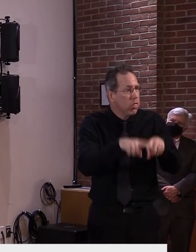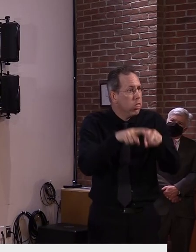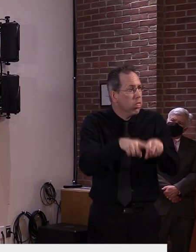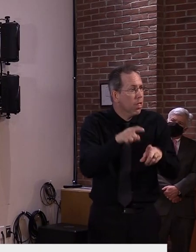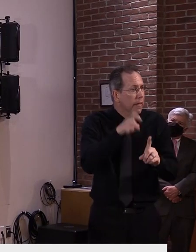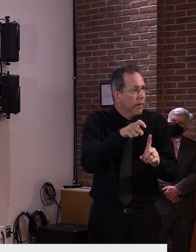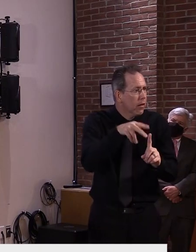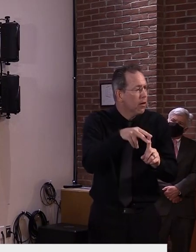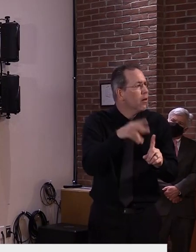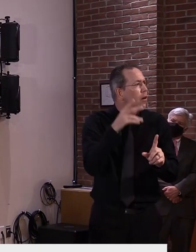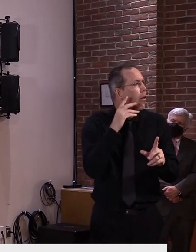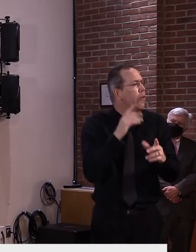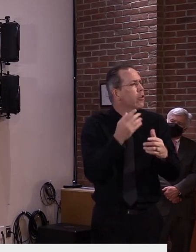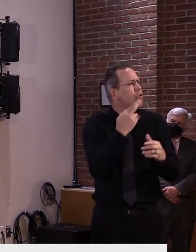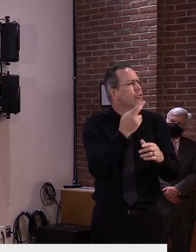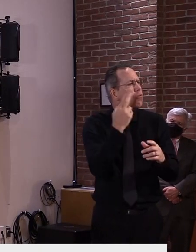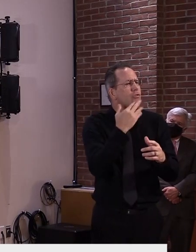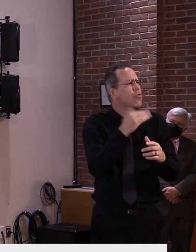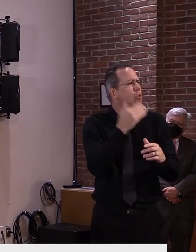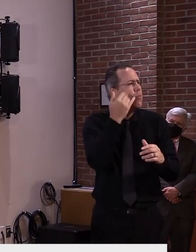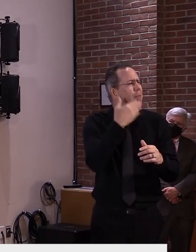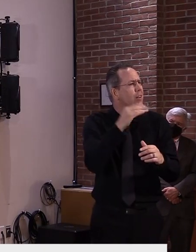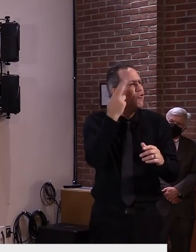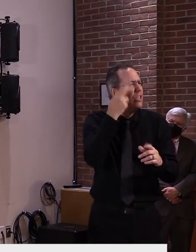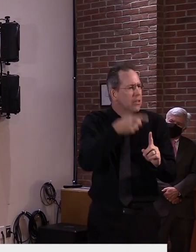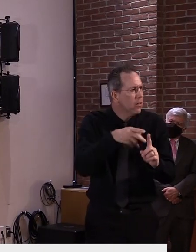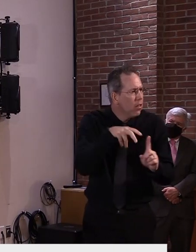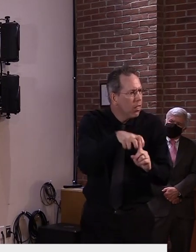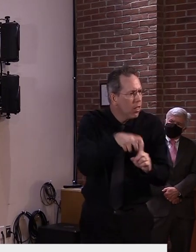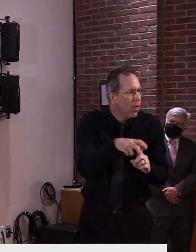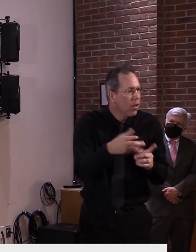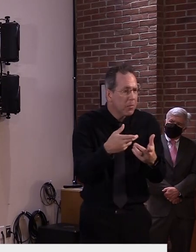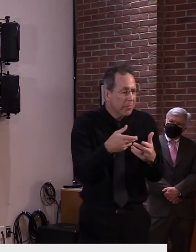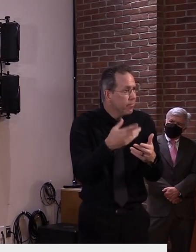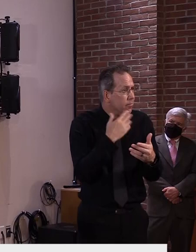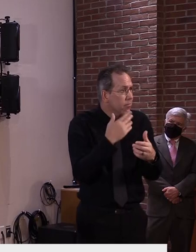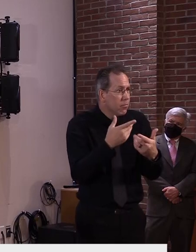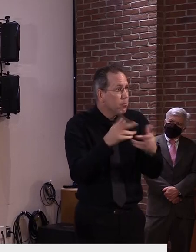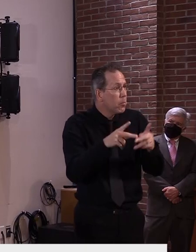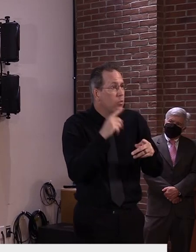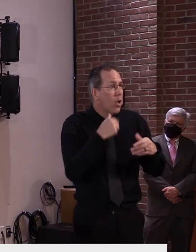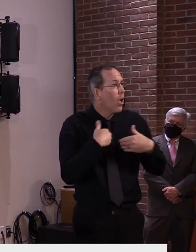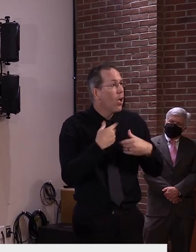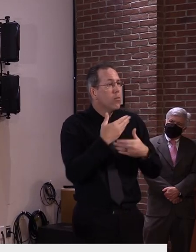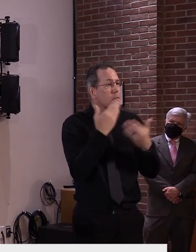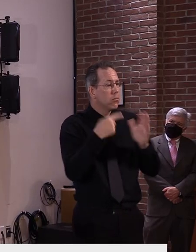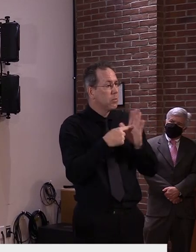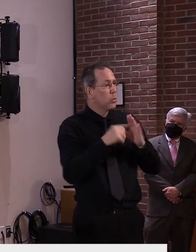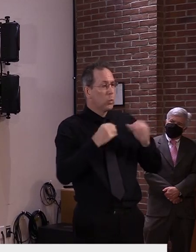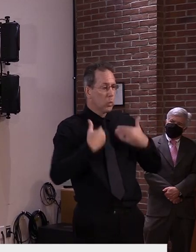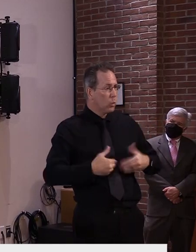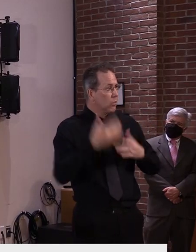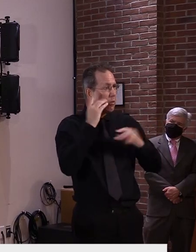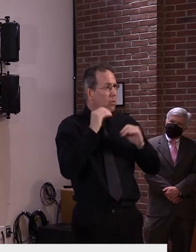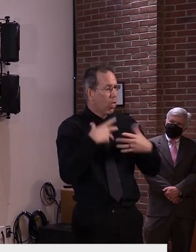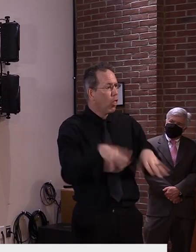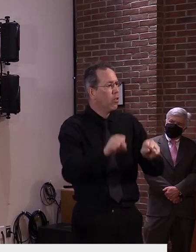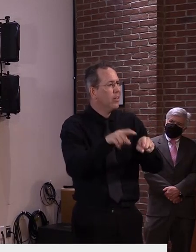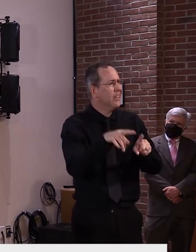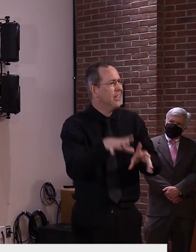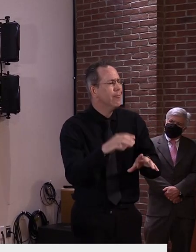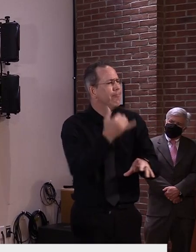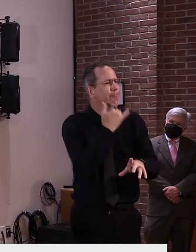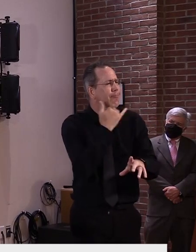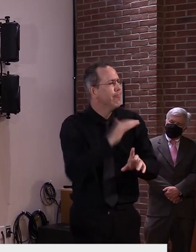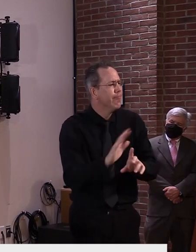of people who have no symptoms, who are in a setting like Vermont, where the prevalence of the condition is very low